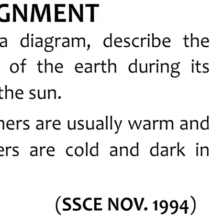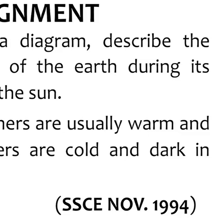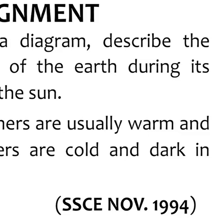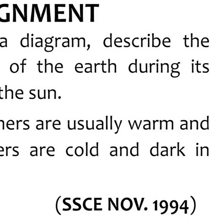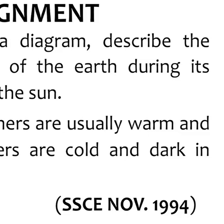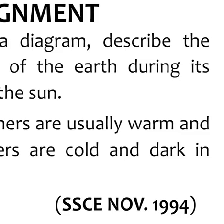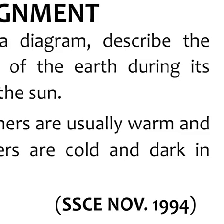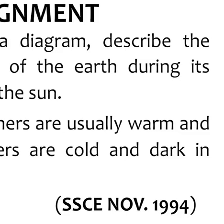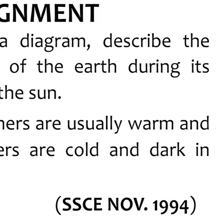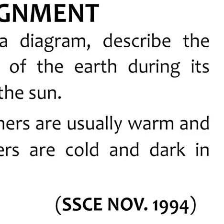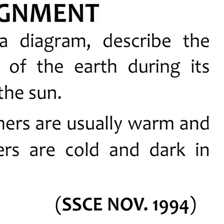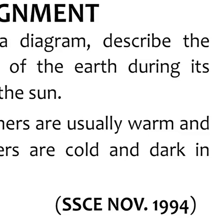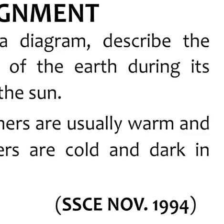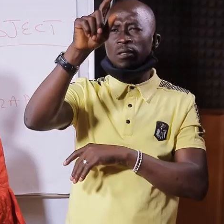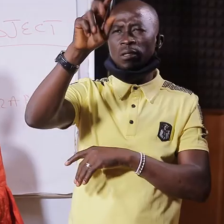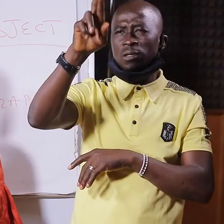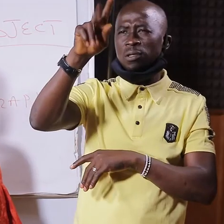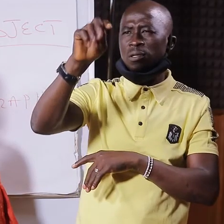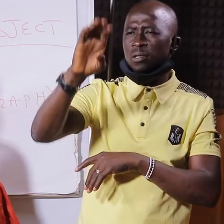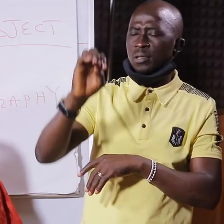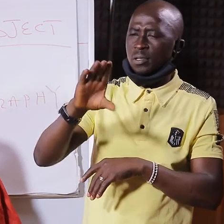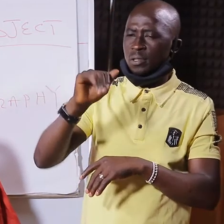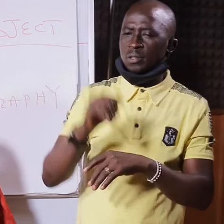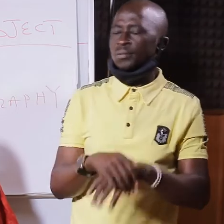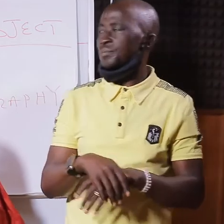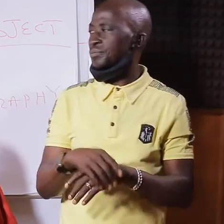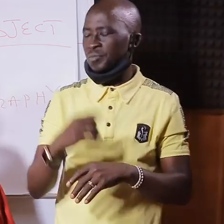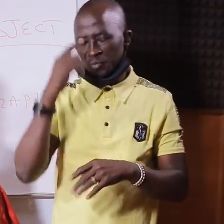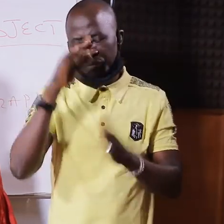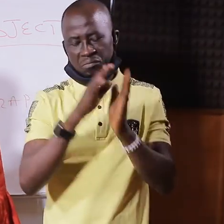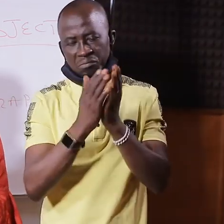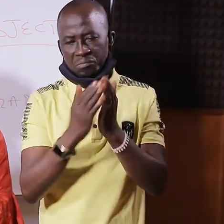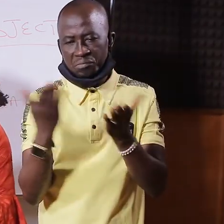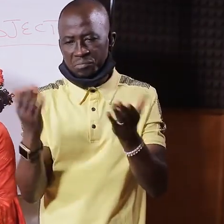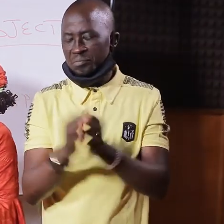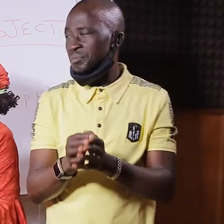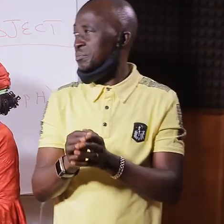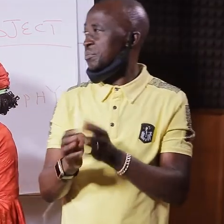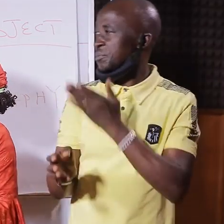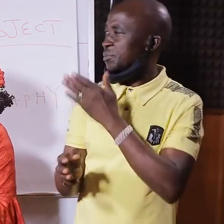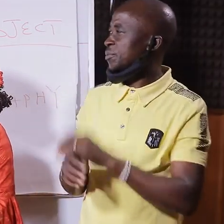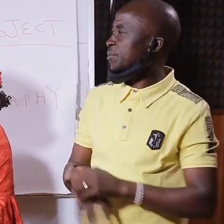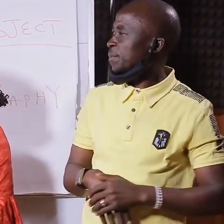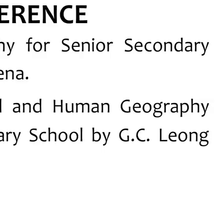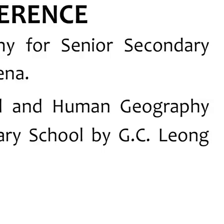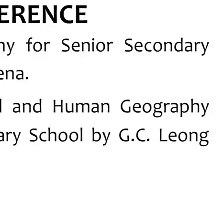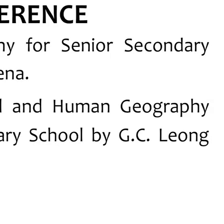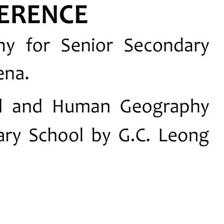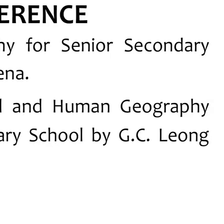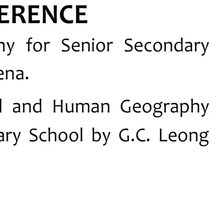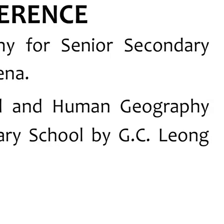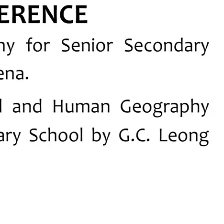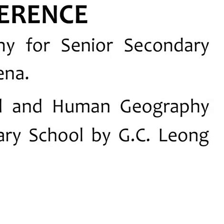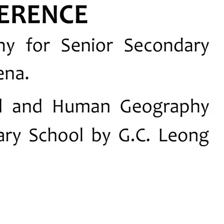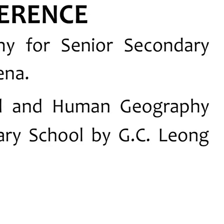in the Arctic region. For further studies or to help you with your assignment, we have some references. Number 1,